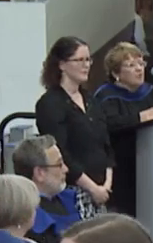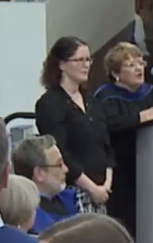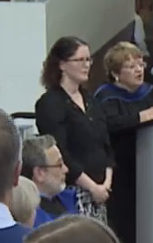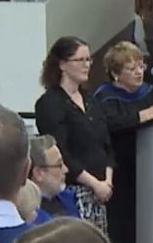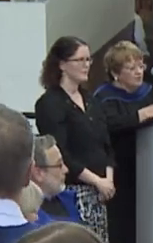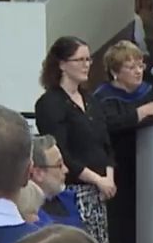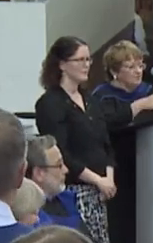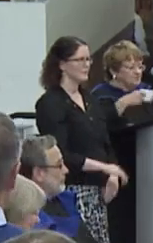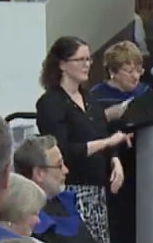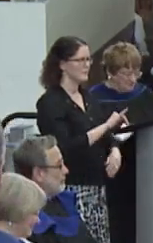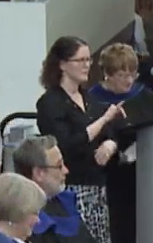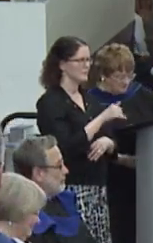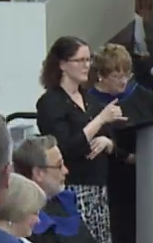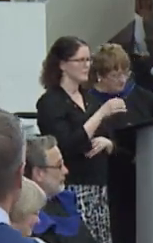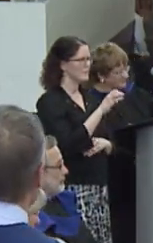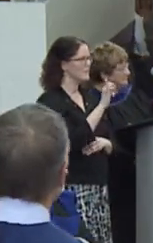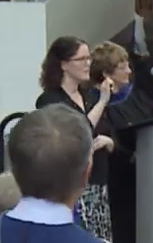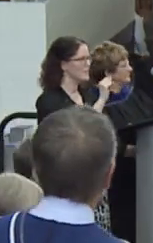Jessica Como.